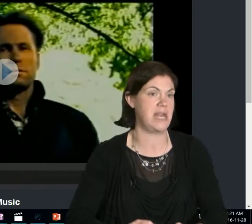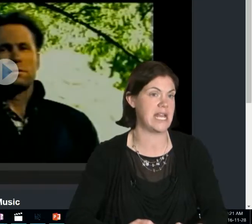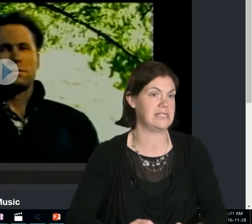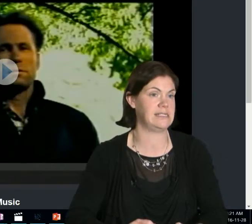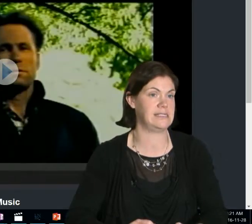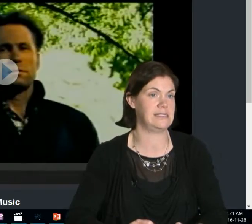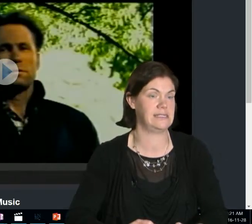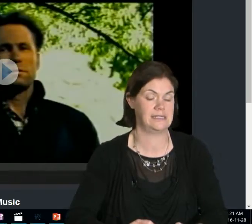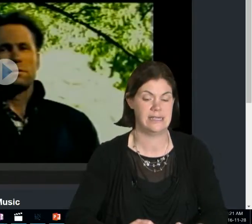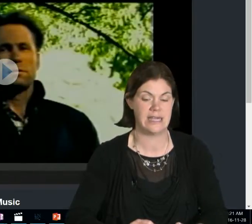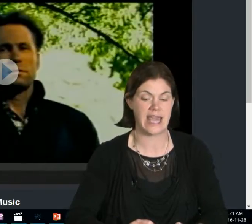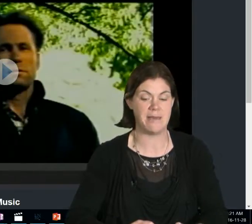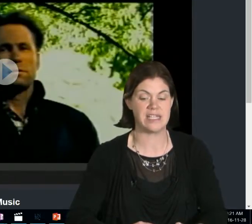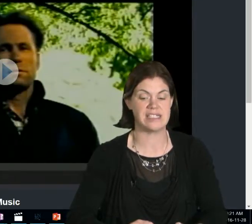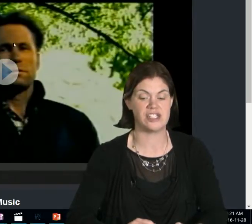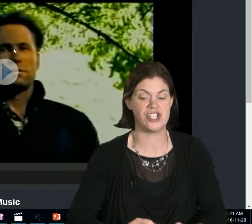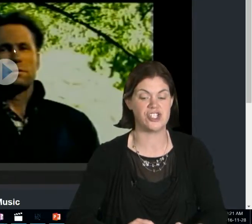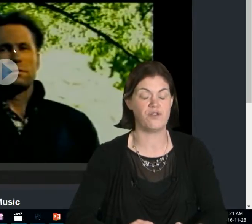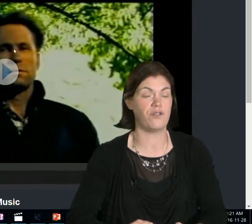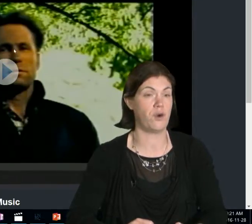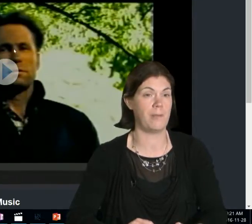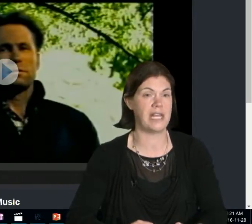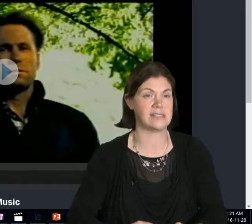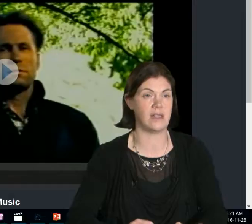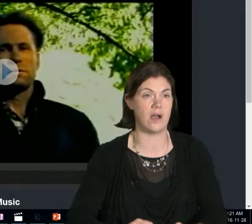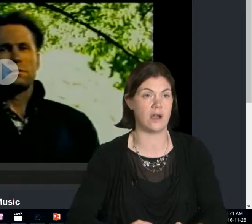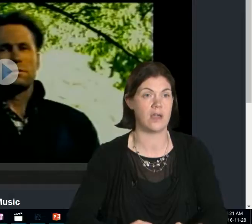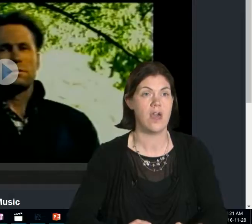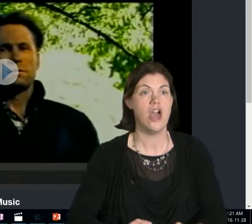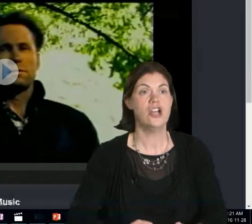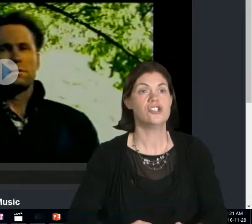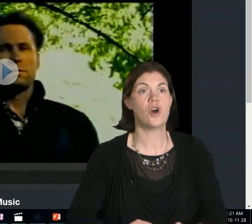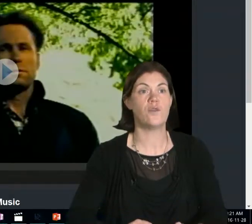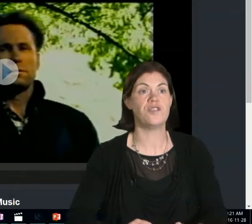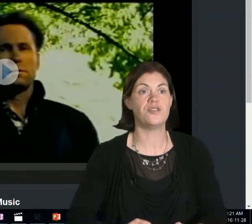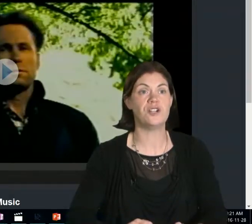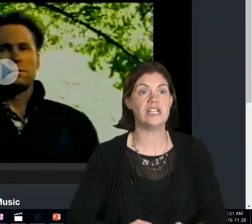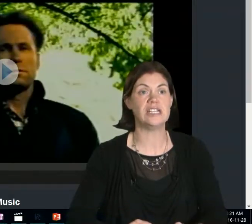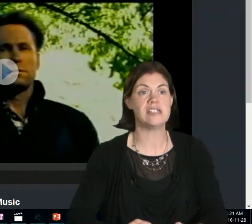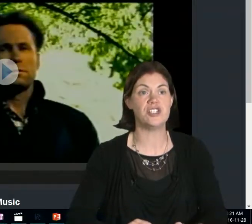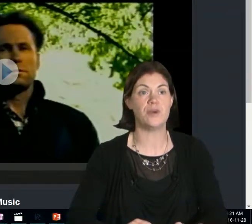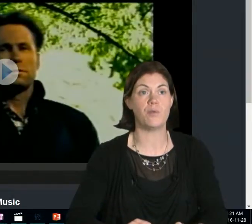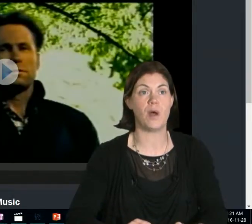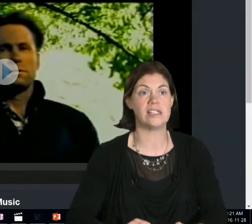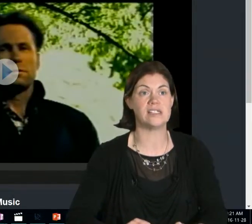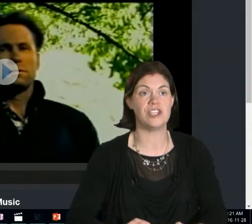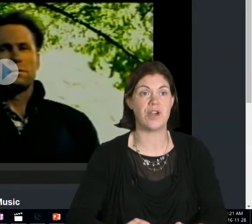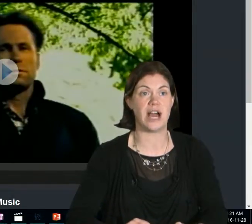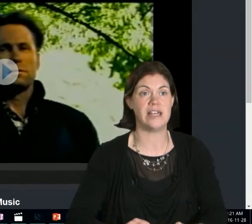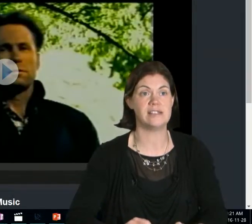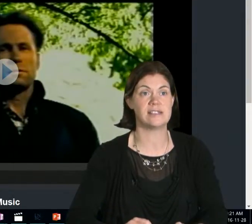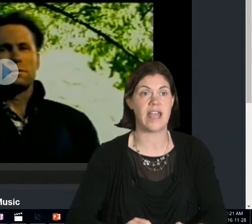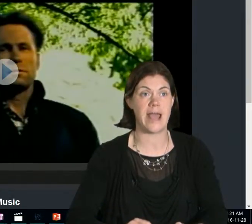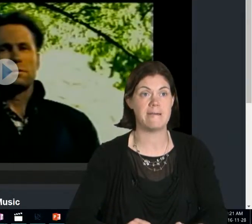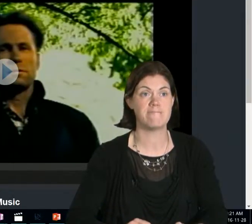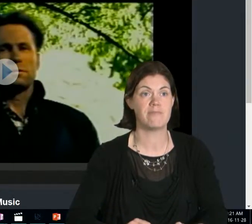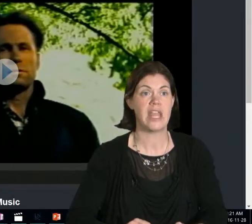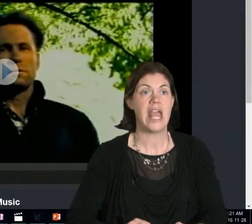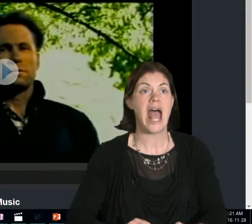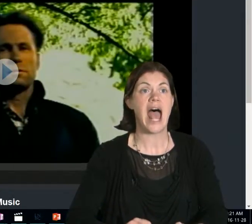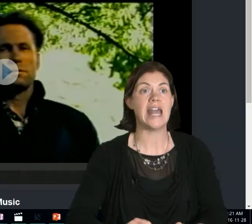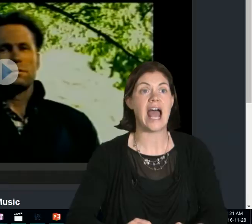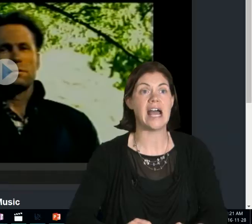5 minutes. Okay, because it's just over 4 minutes long. So feel free to listen to it once, you guys.